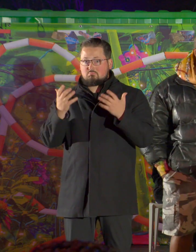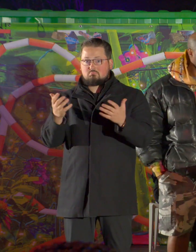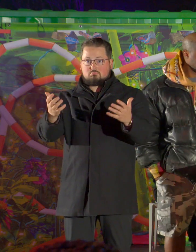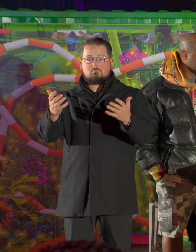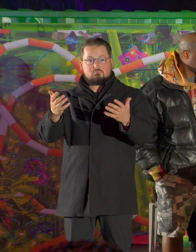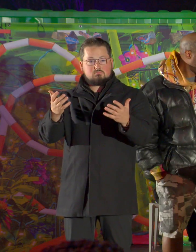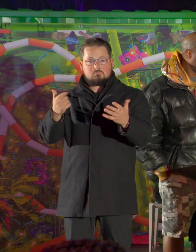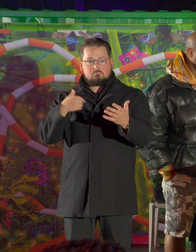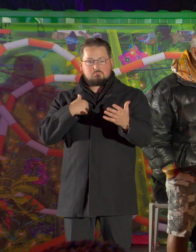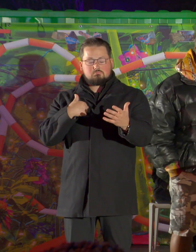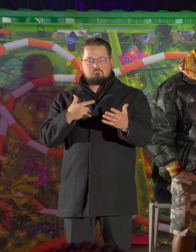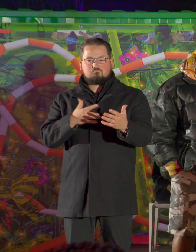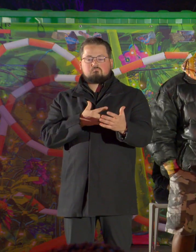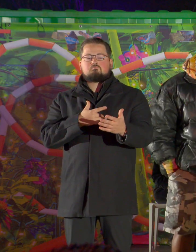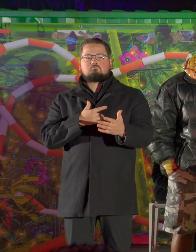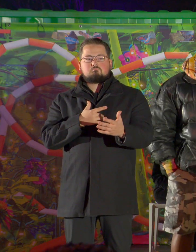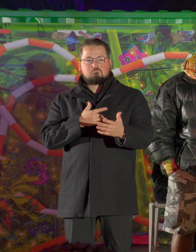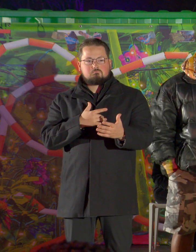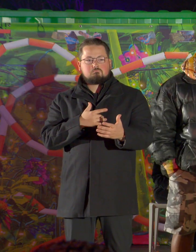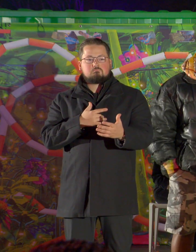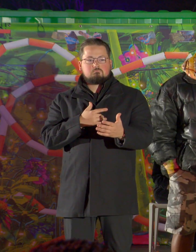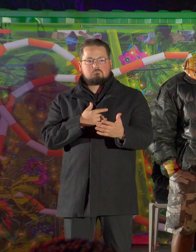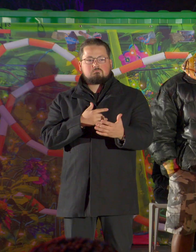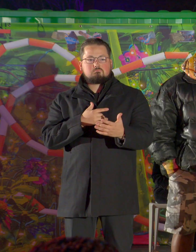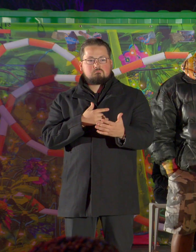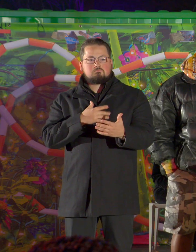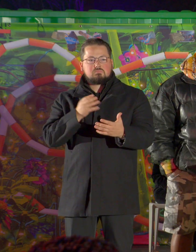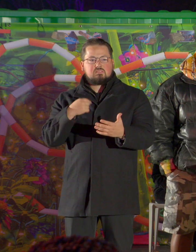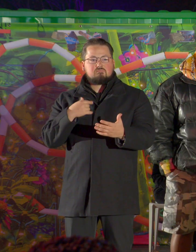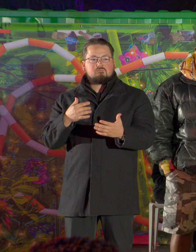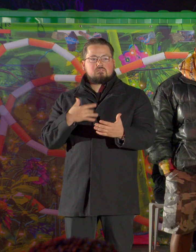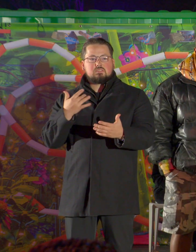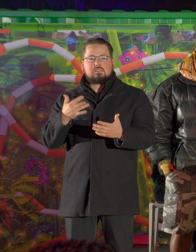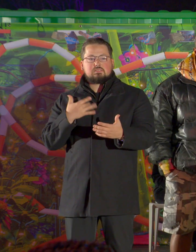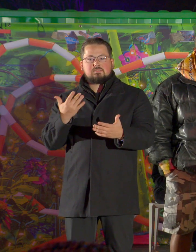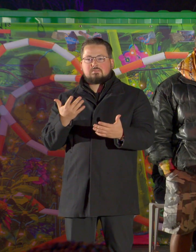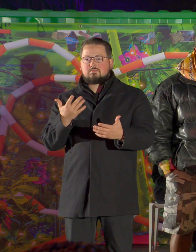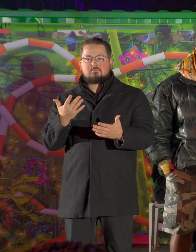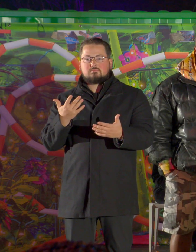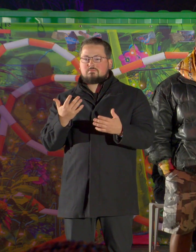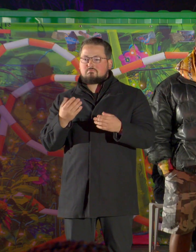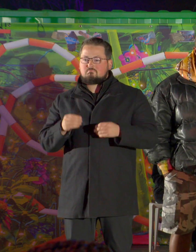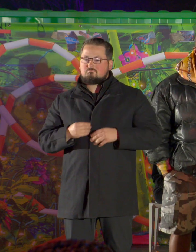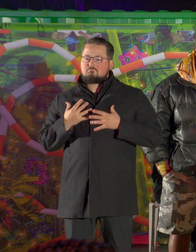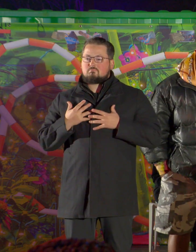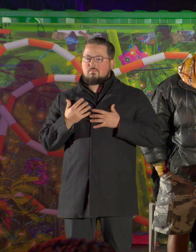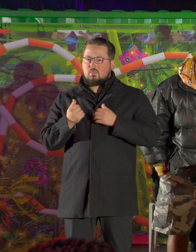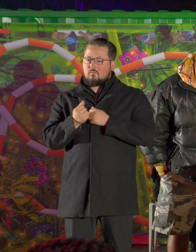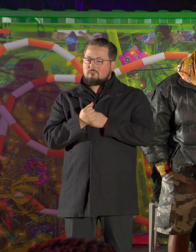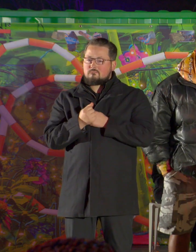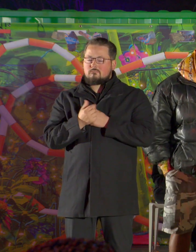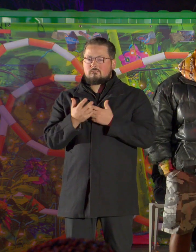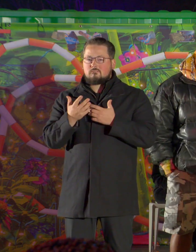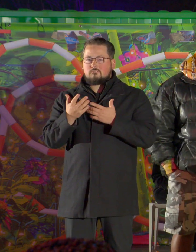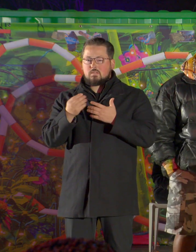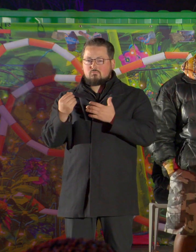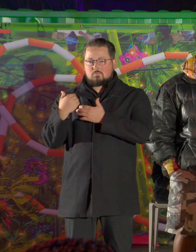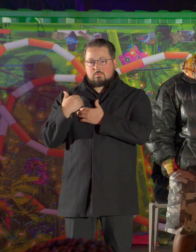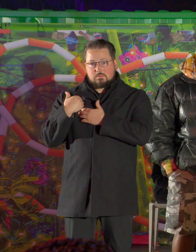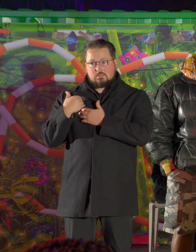my heart is just full, and I feel the love and the